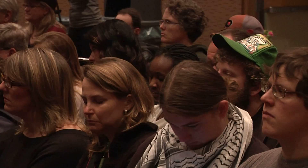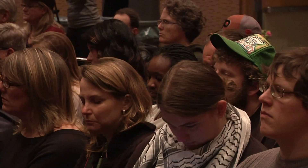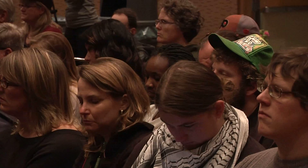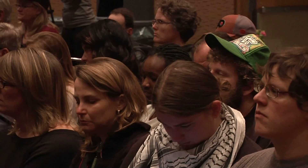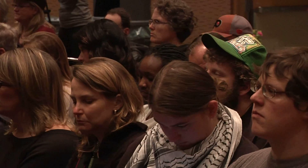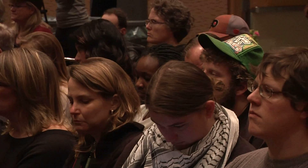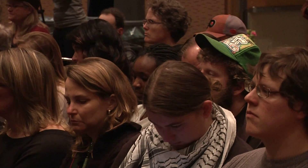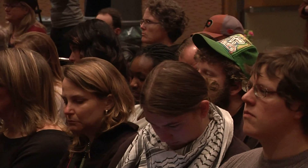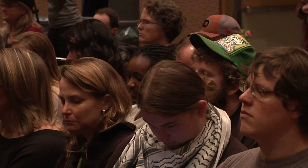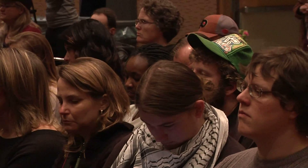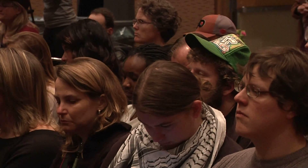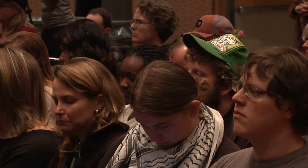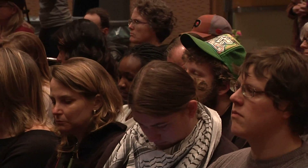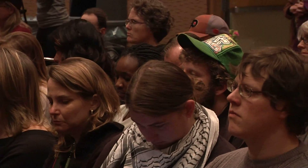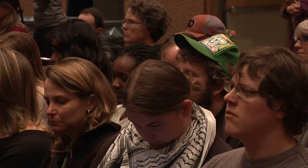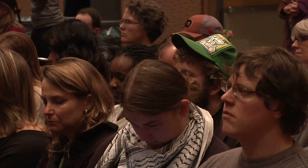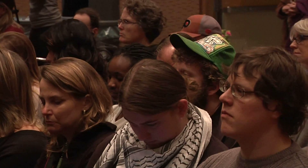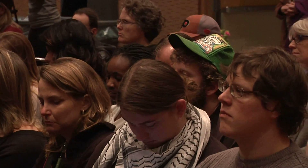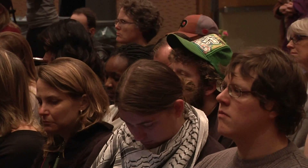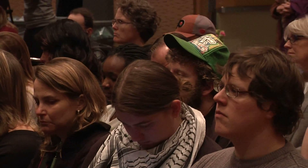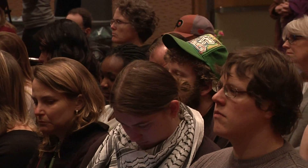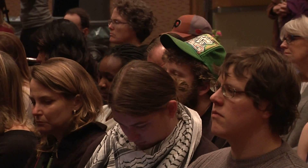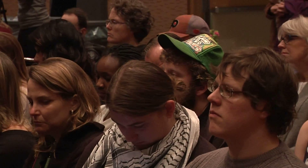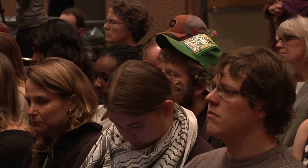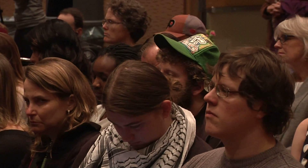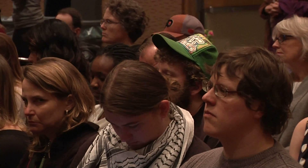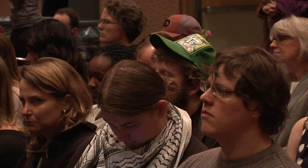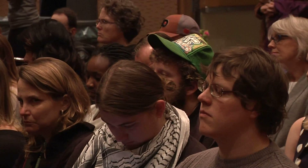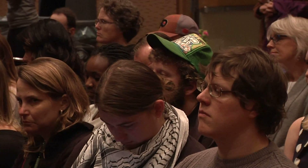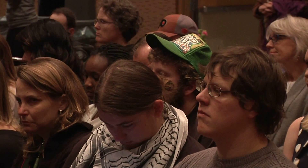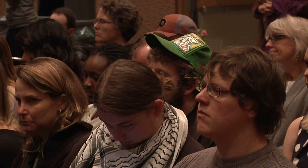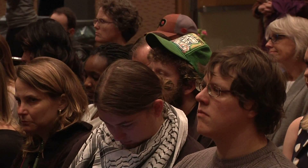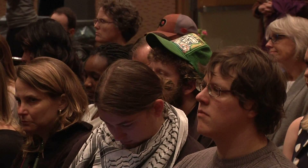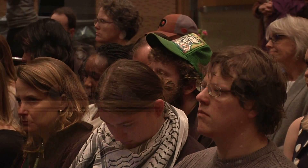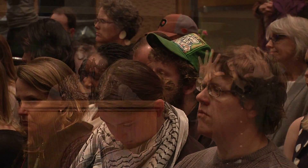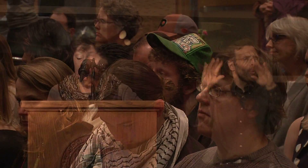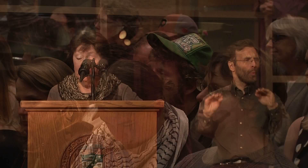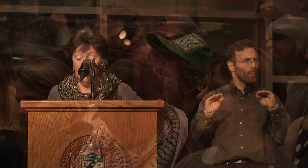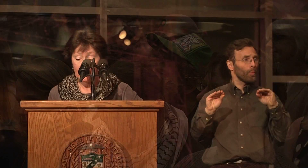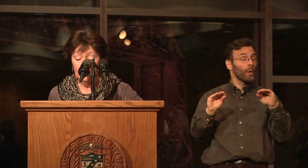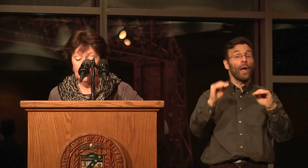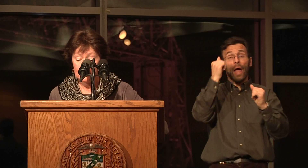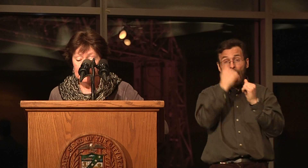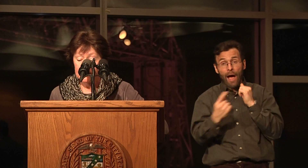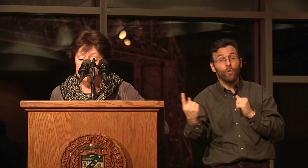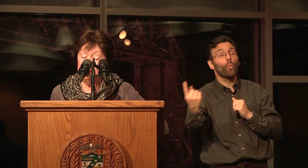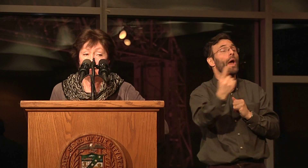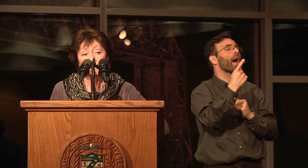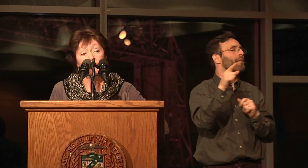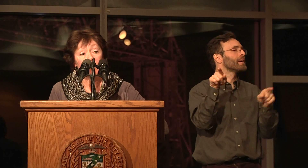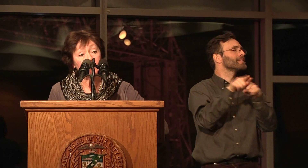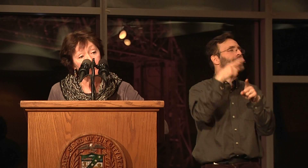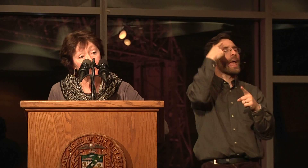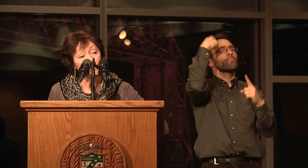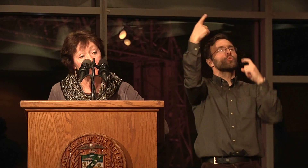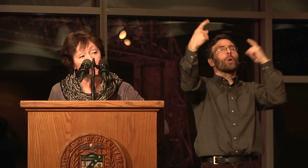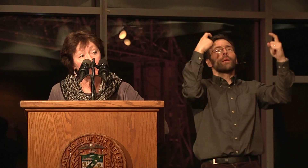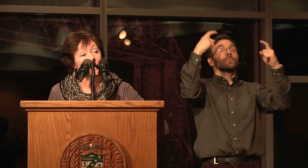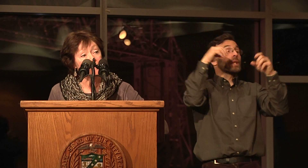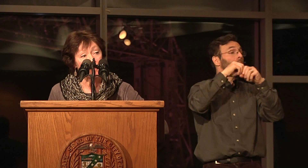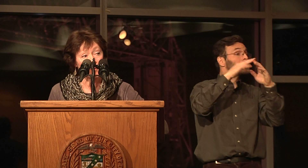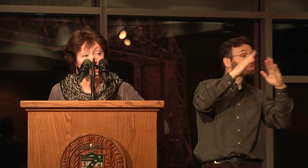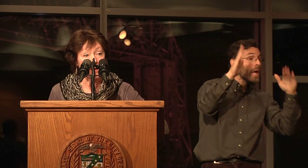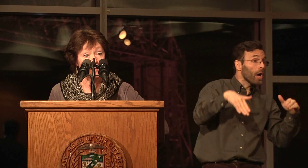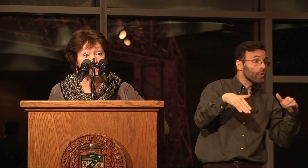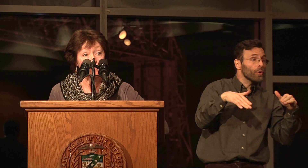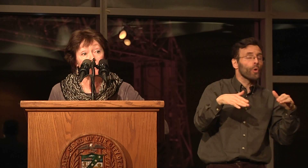fed, the loved, the lonely. We dream the same dreams everywhere, inside a shelter or